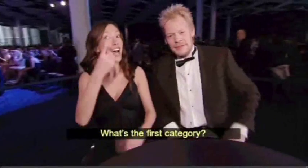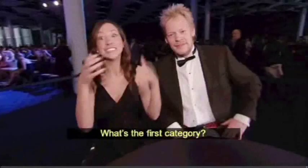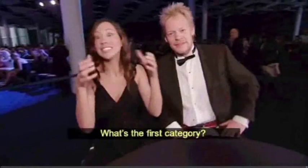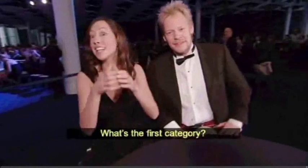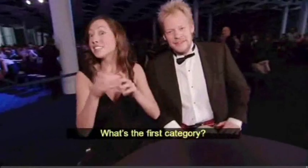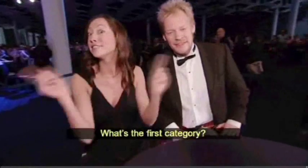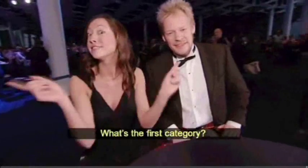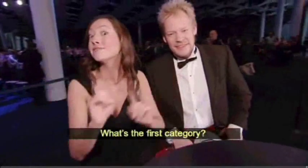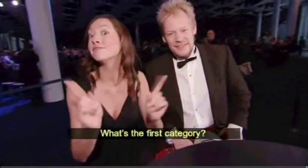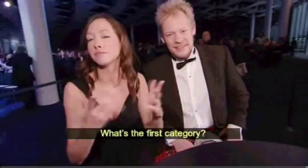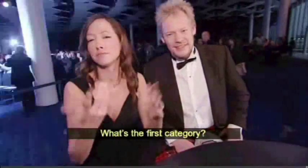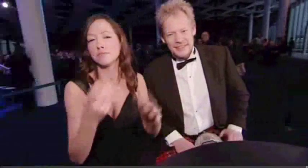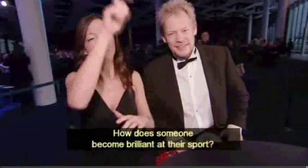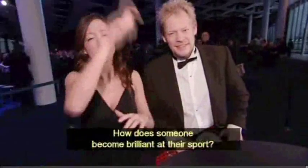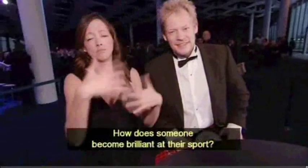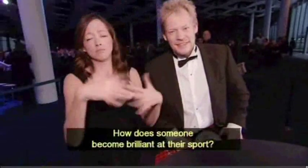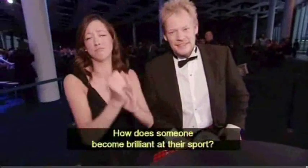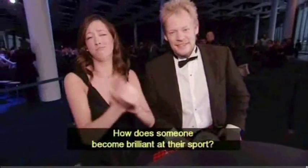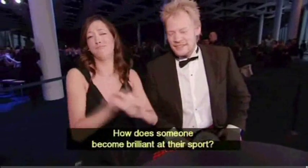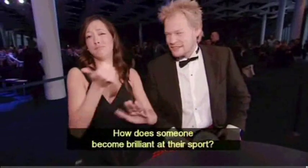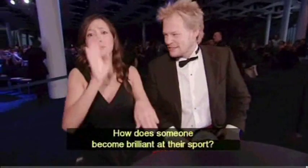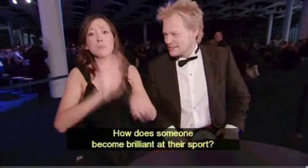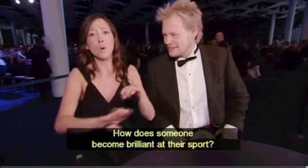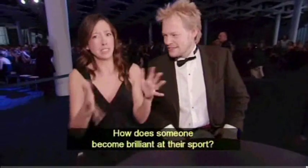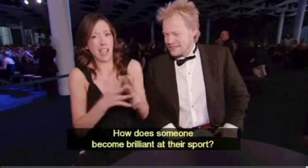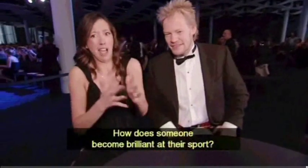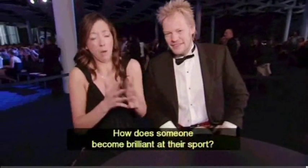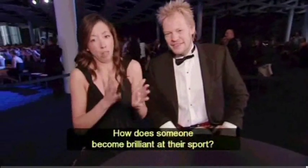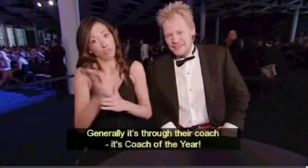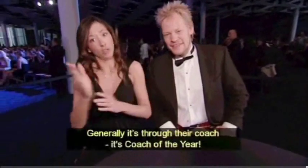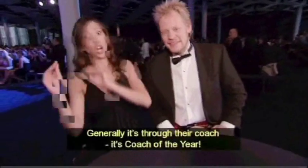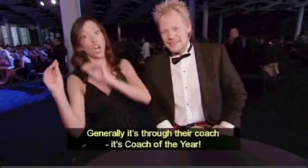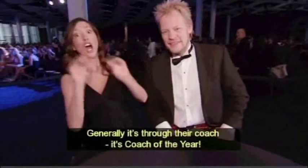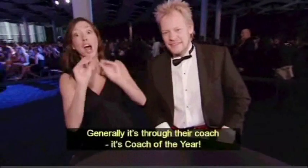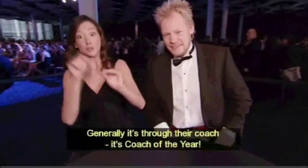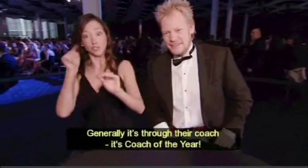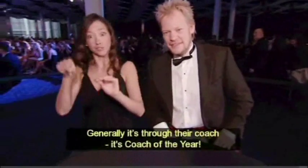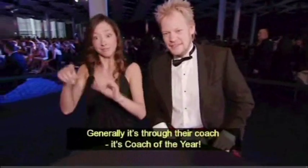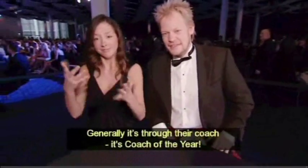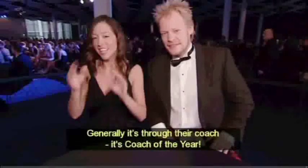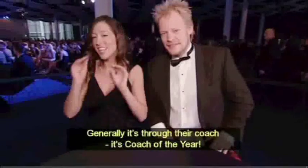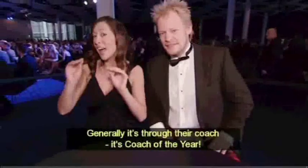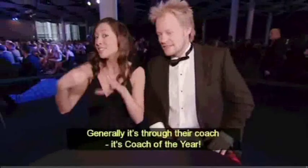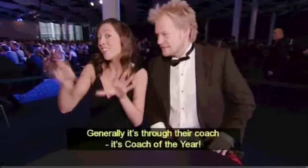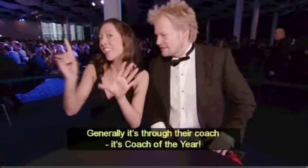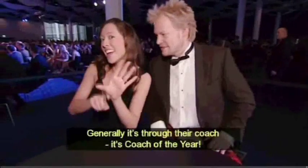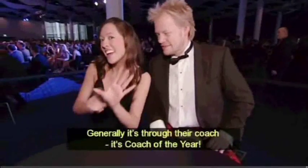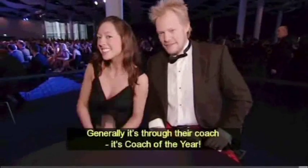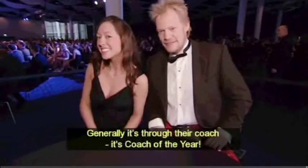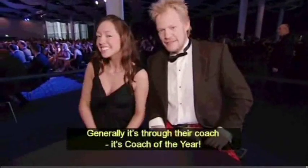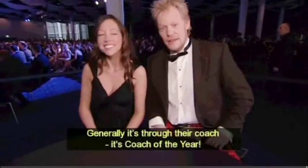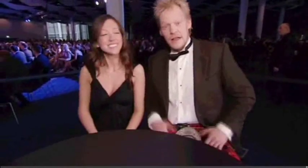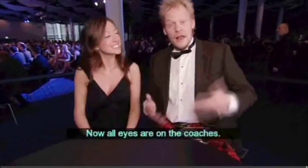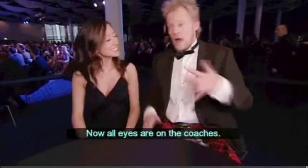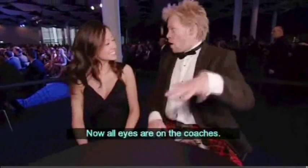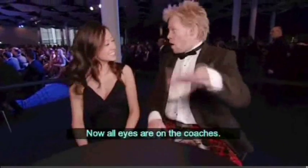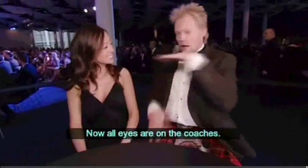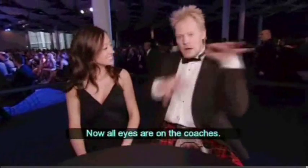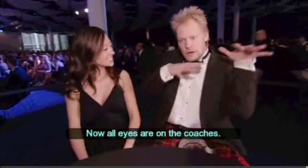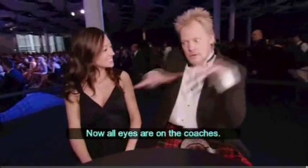What's the first category? How does someone become brilliant at their sport? Generally, it's through their coach. It's Coach of the Year. Now all eyes